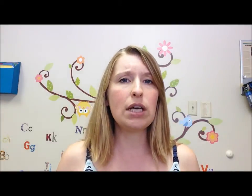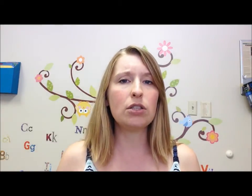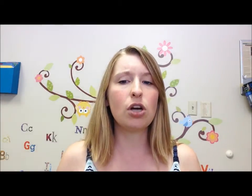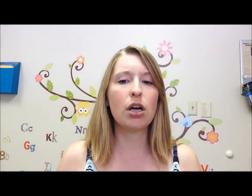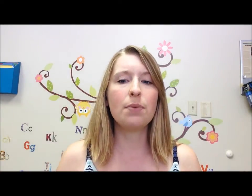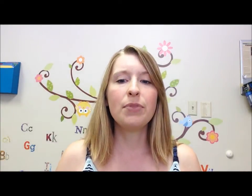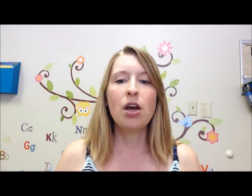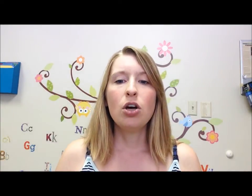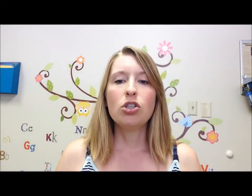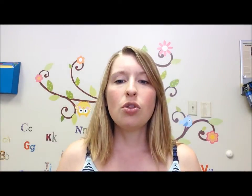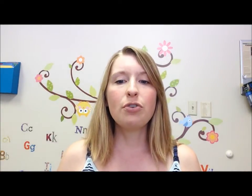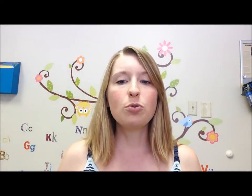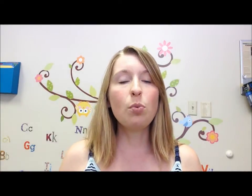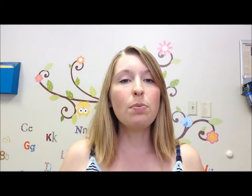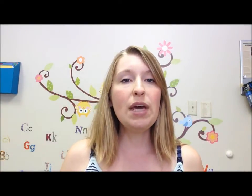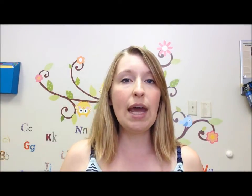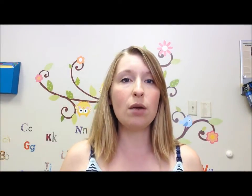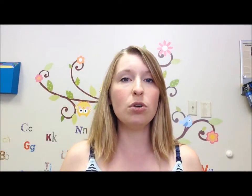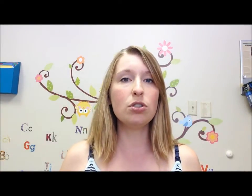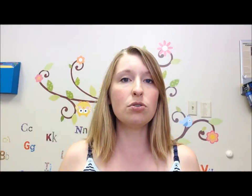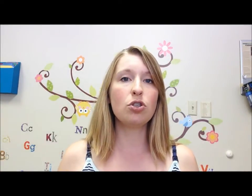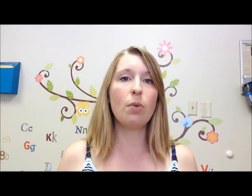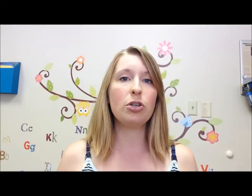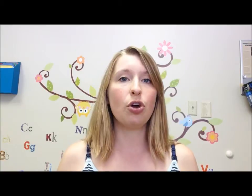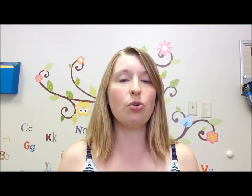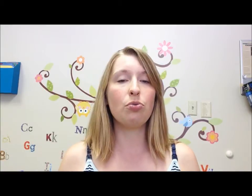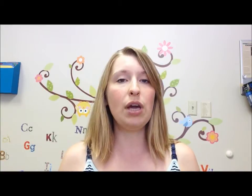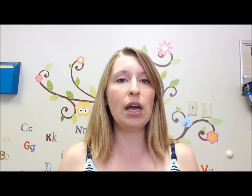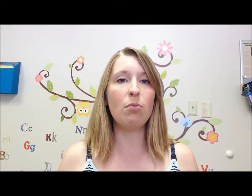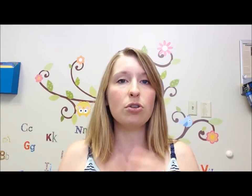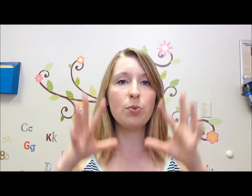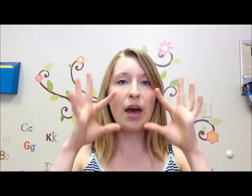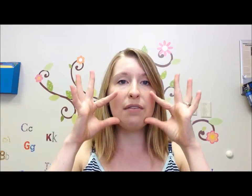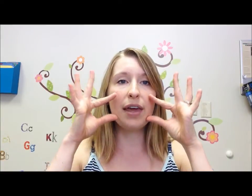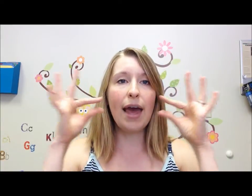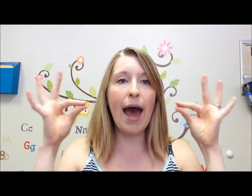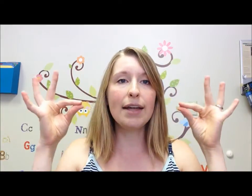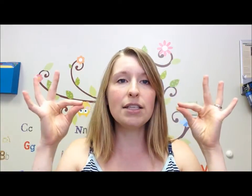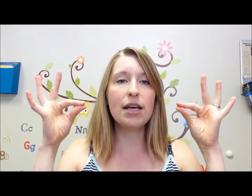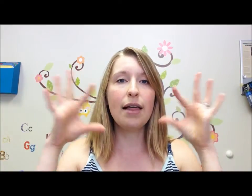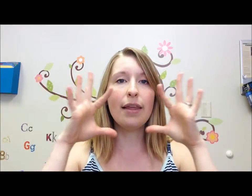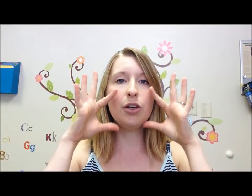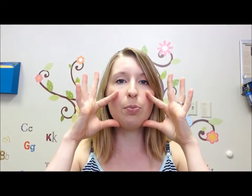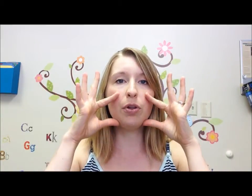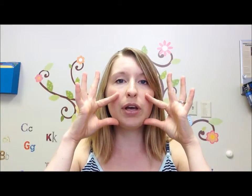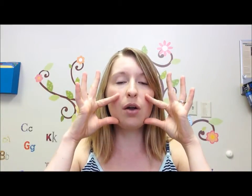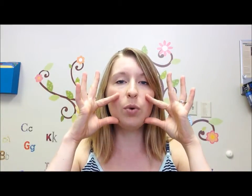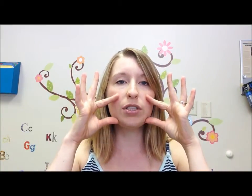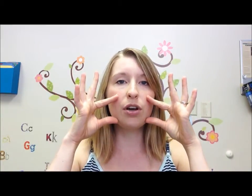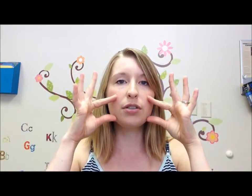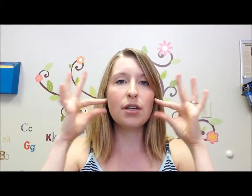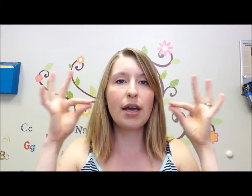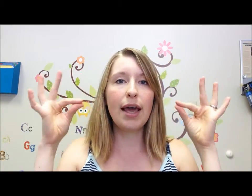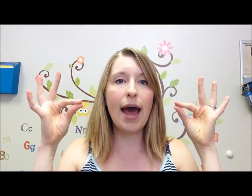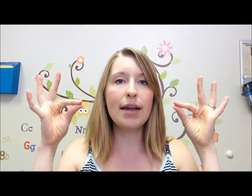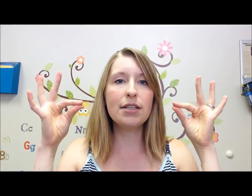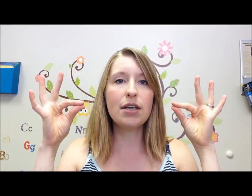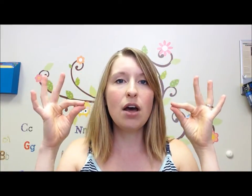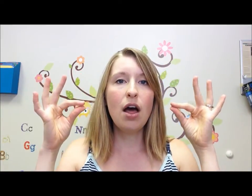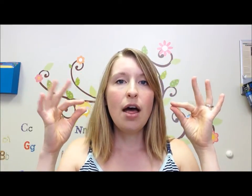started. So the first one would be animals. So I'm going to show you 3 animals. We have cat, like you're pulling on whiskers, cat.